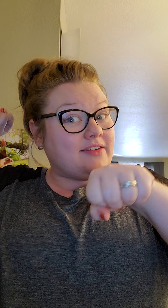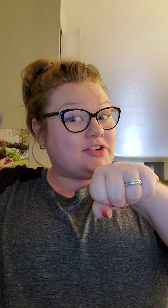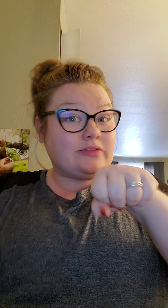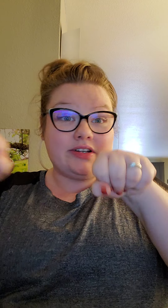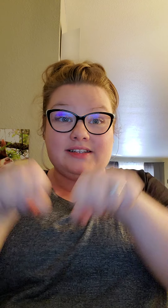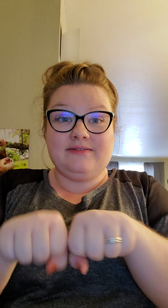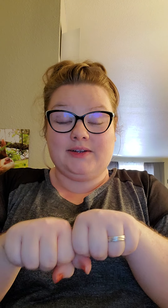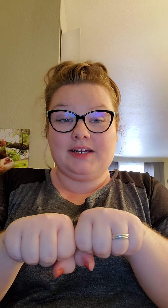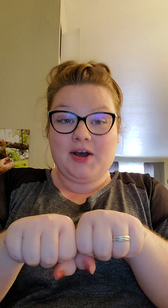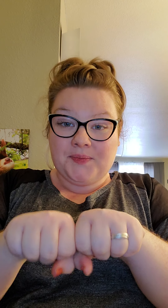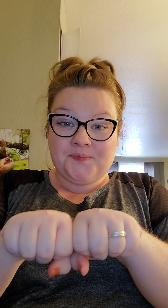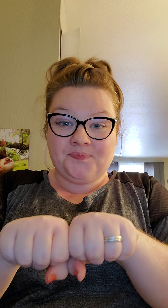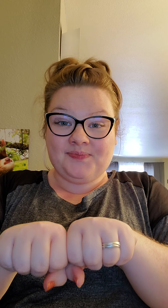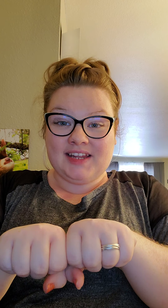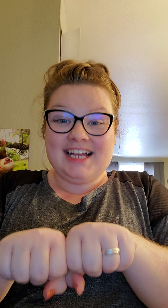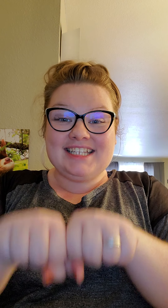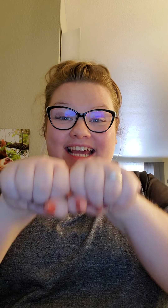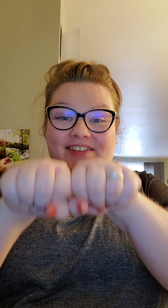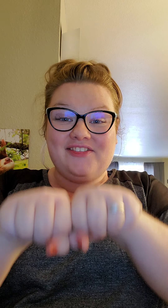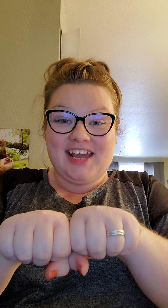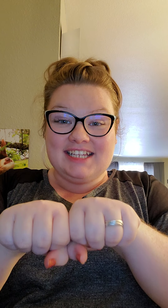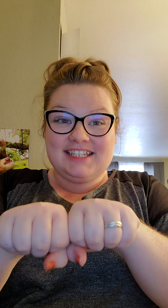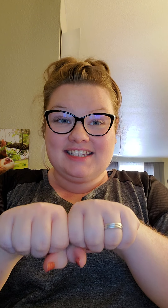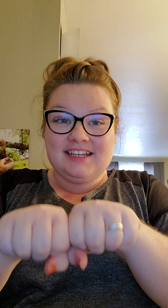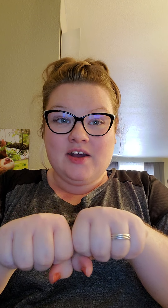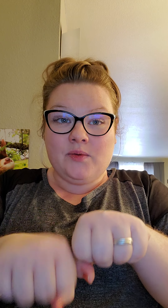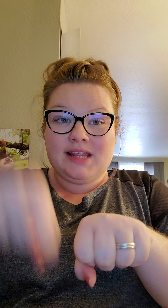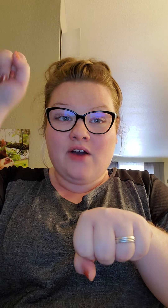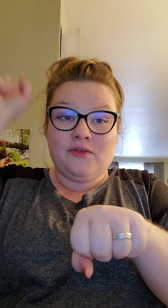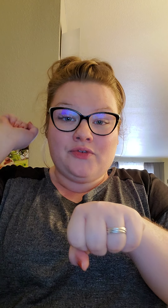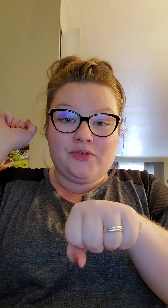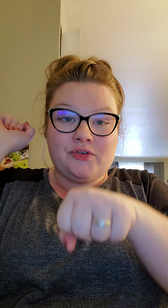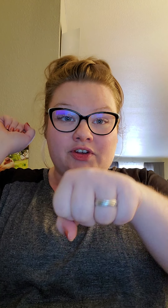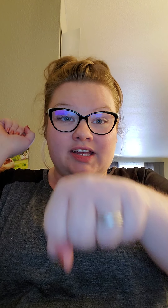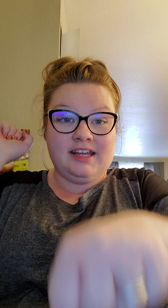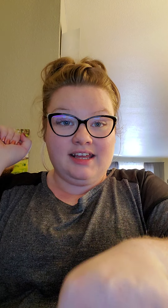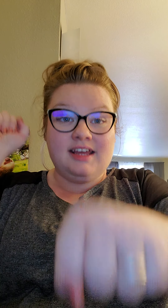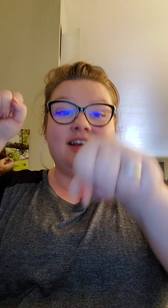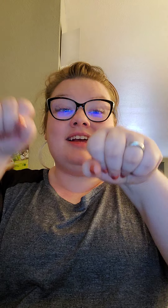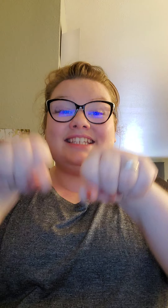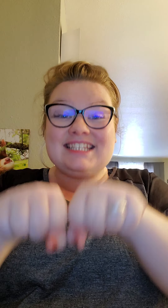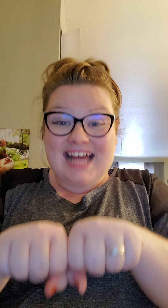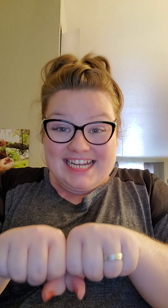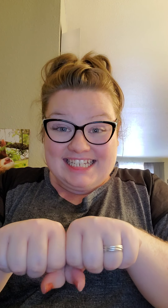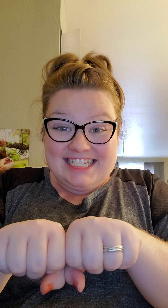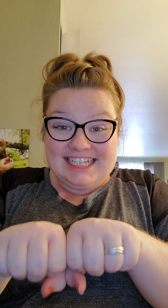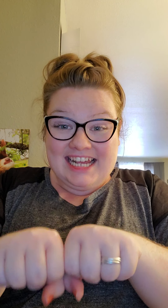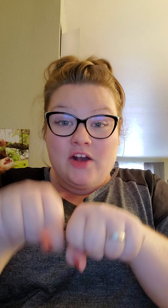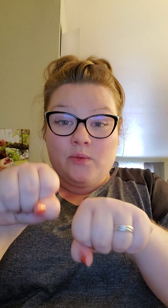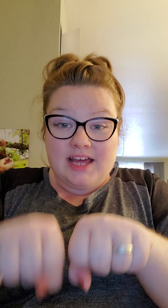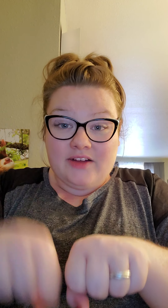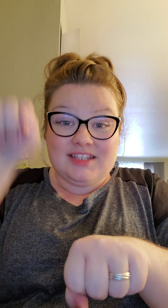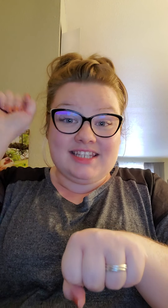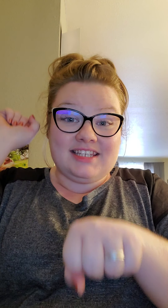leftovers. Here we go. Say face without f. Sight without s.